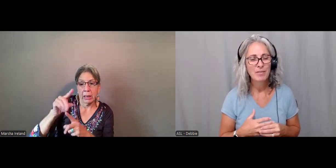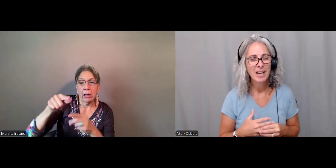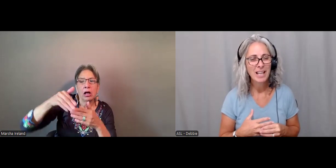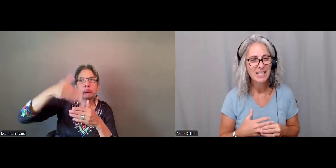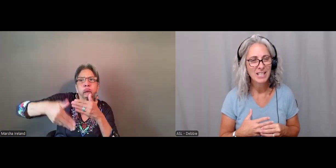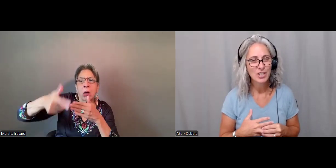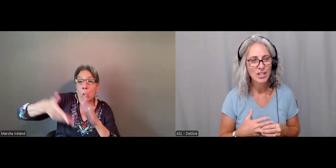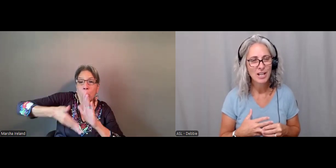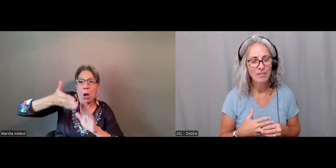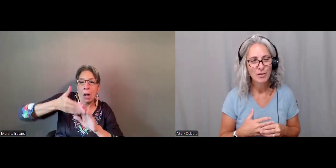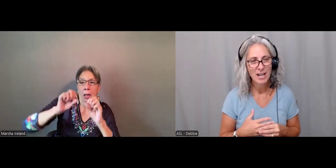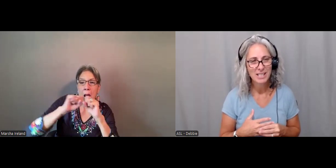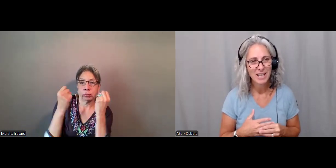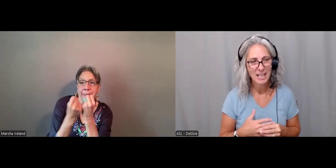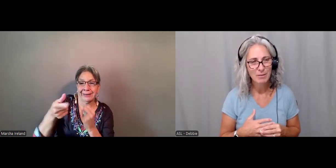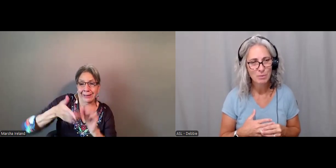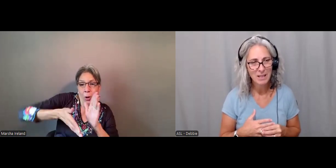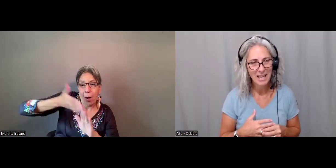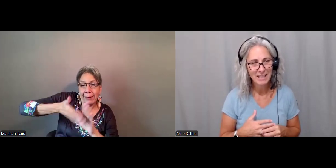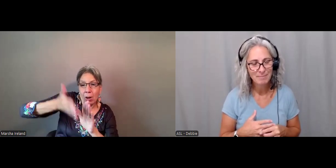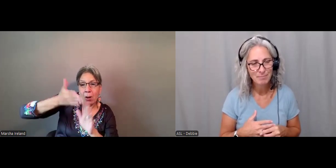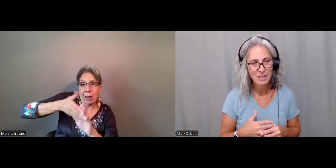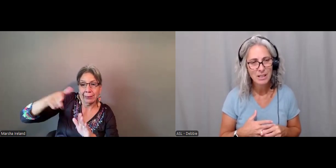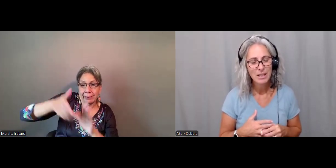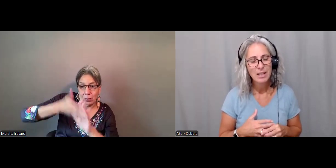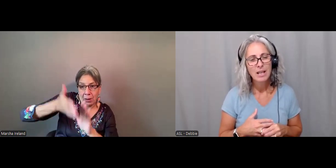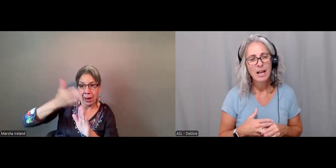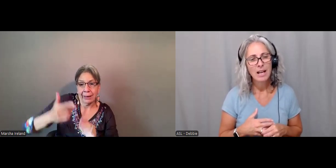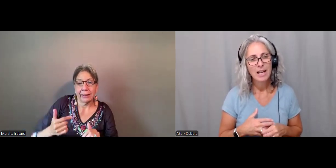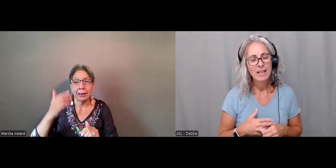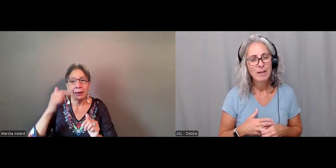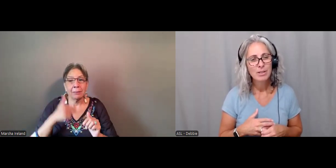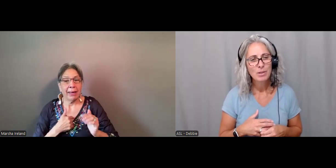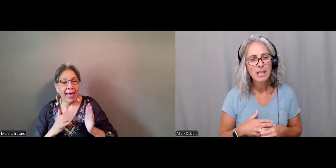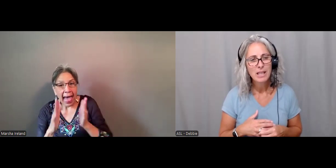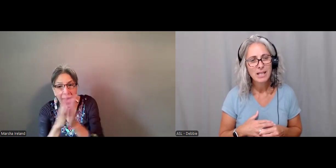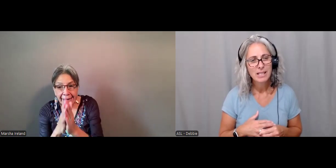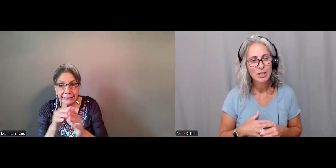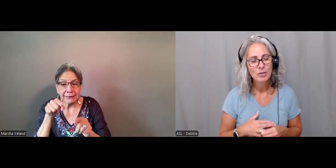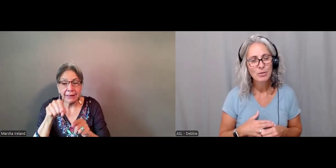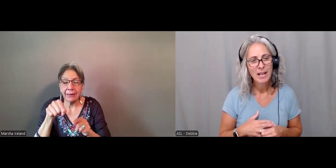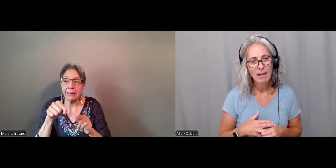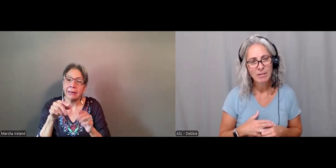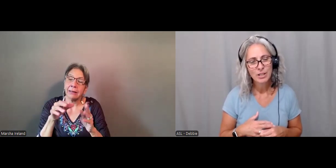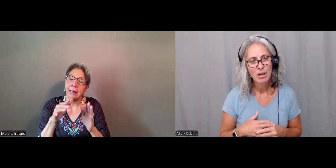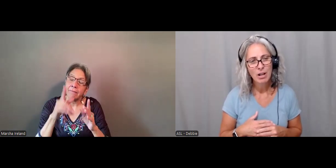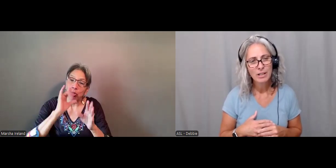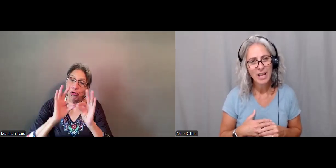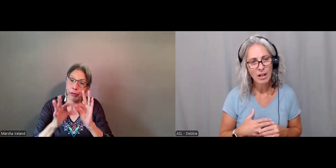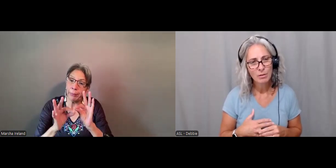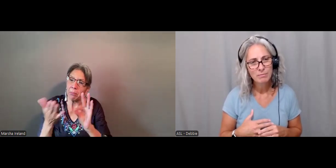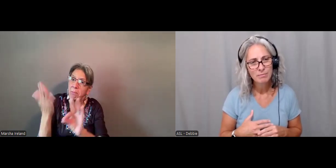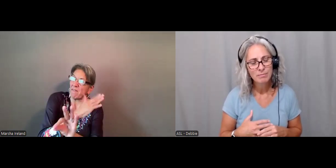the revitalization of Oneida Sign Language began. And that was really thanks to an elder,